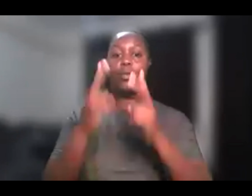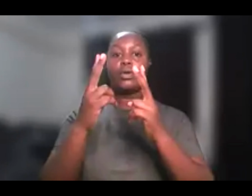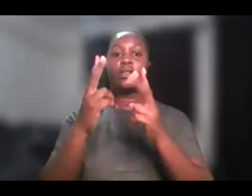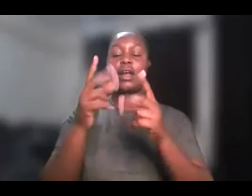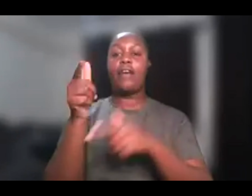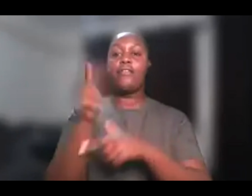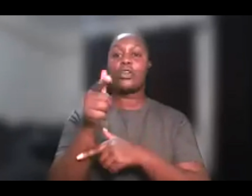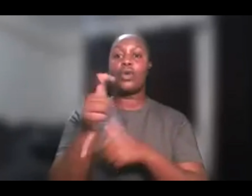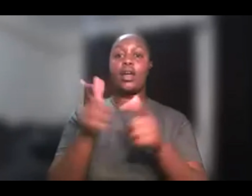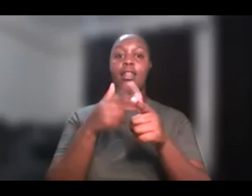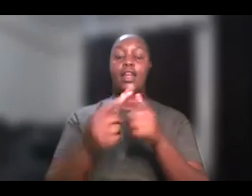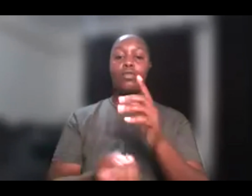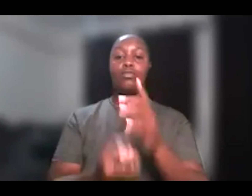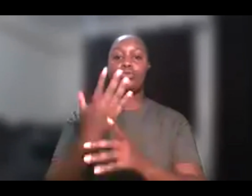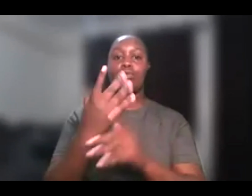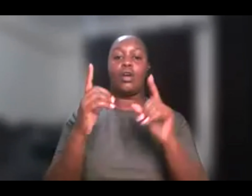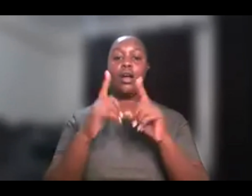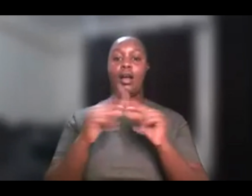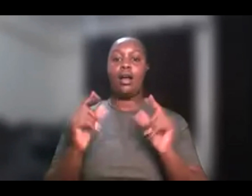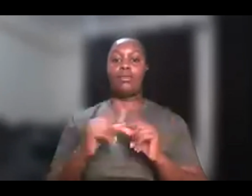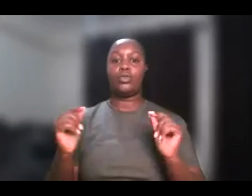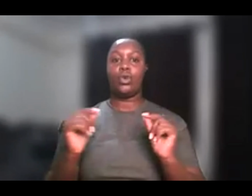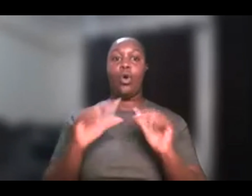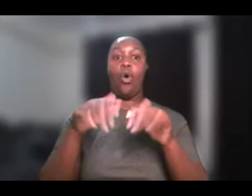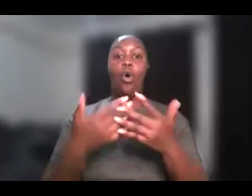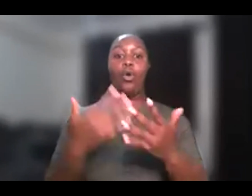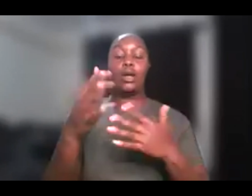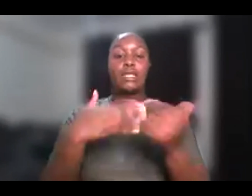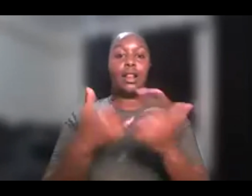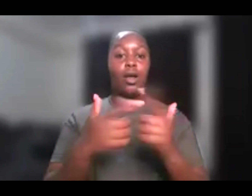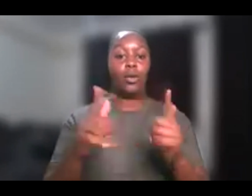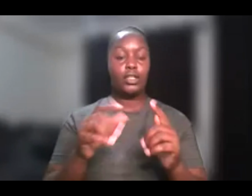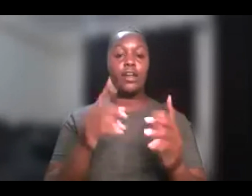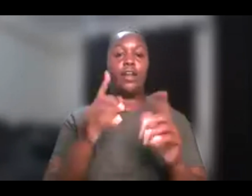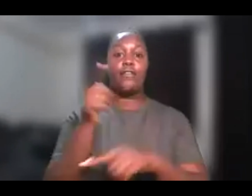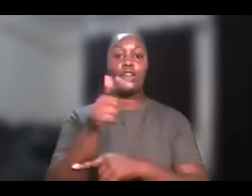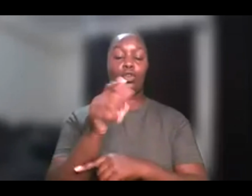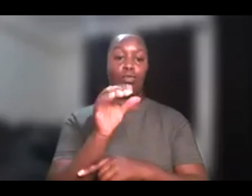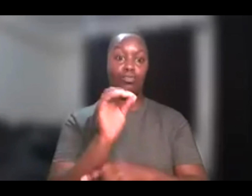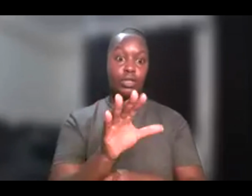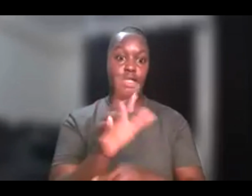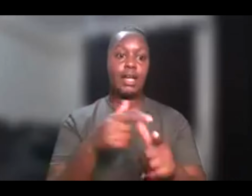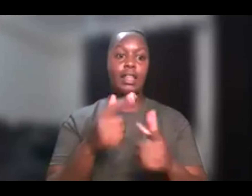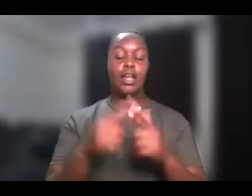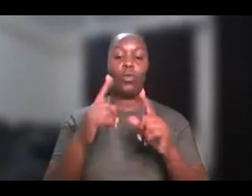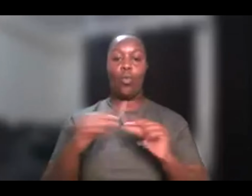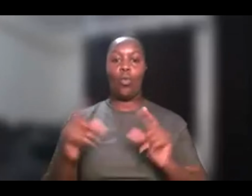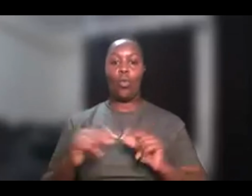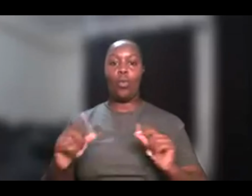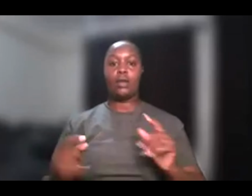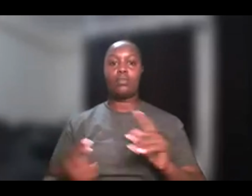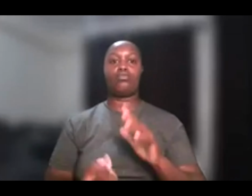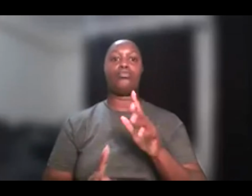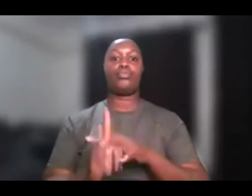sign language, or maybe a sign language video and you have a text subtitle. We're also able to support you with embed, which means that you can take a